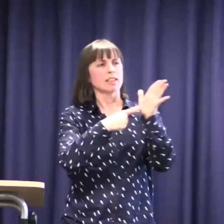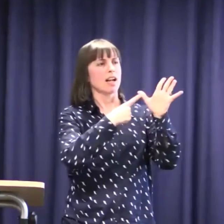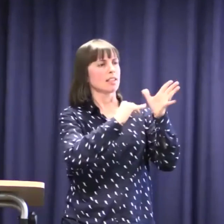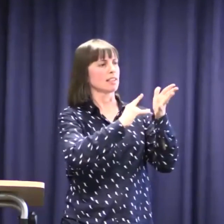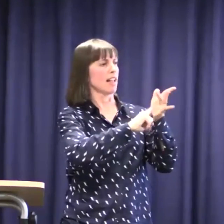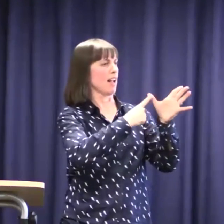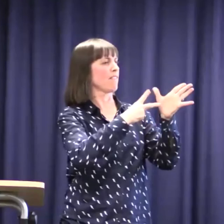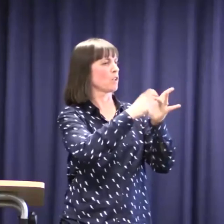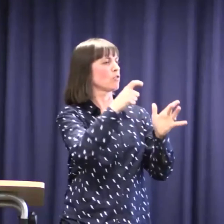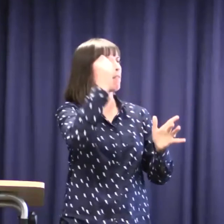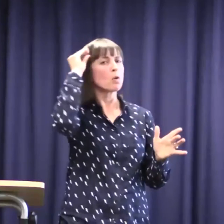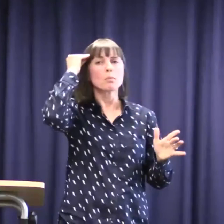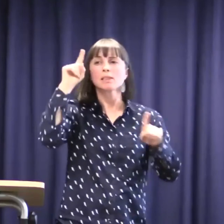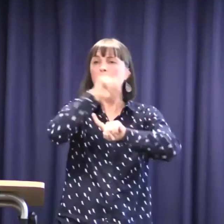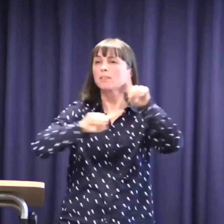or cuts.